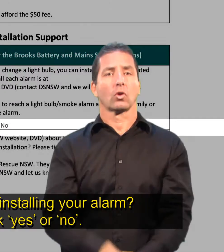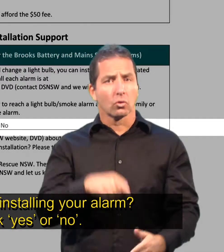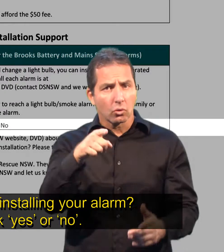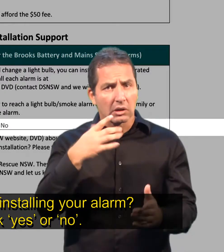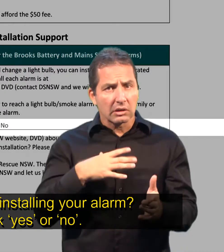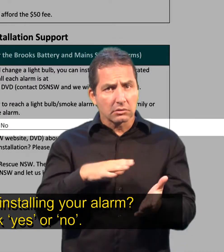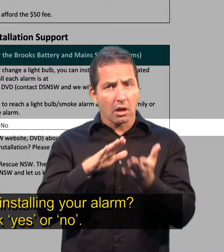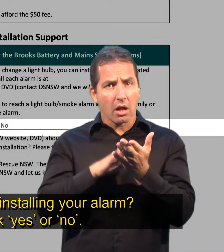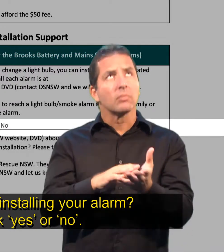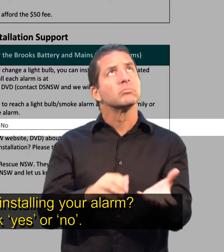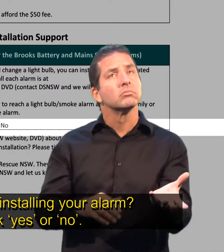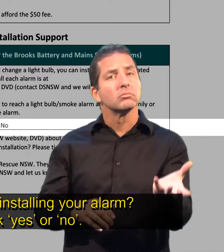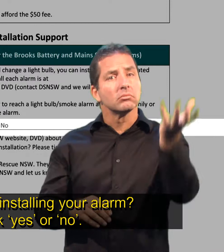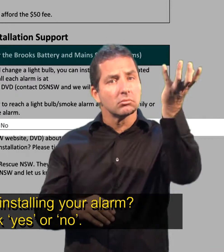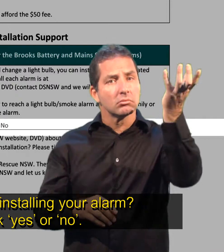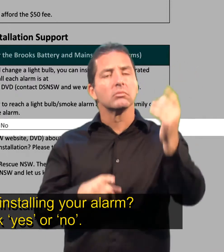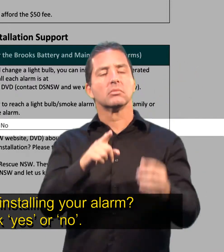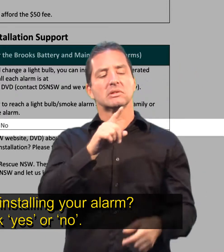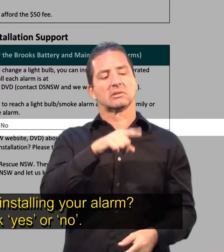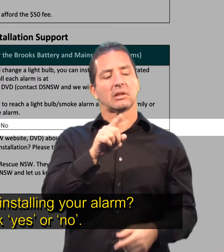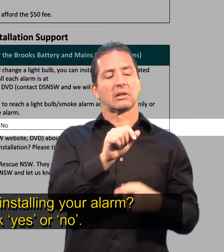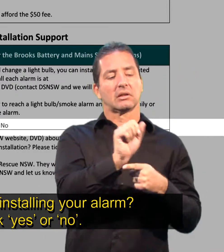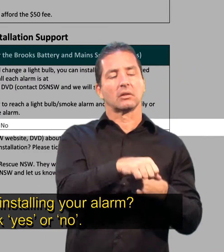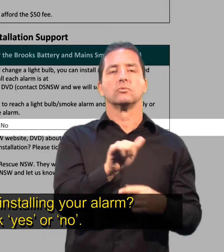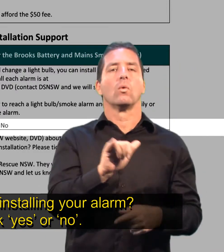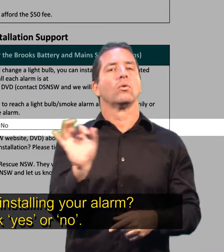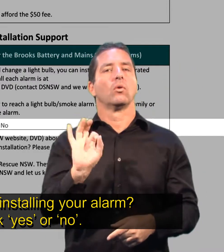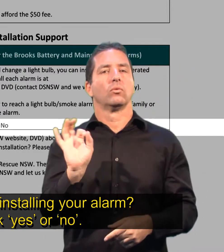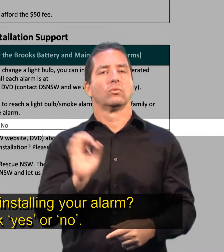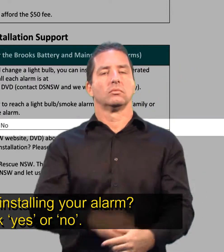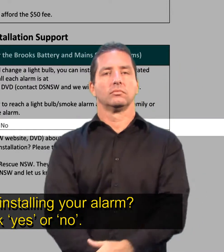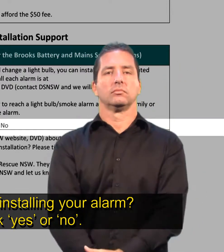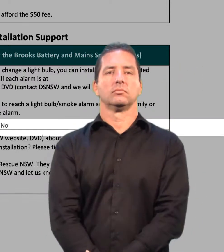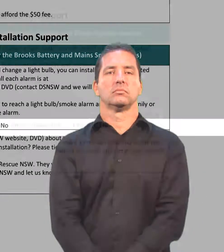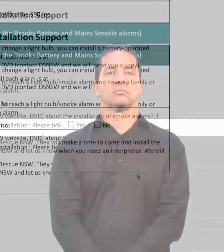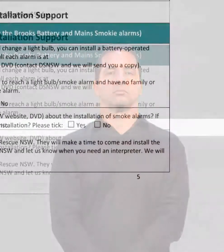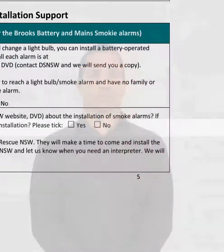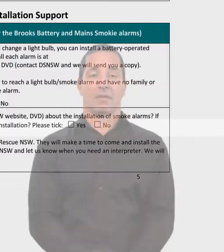Do you need help installing your alarm? Please tick yes or no.